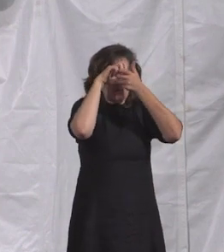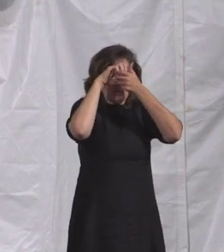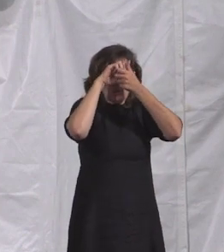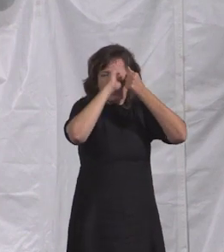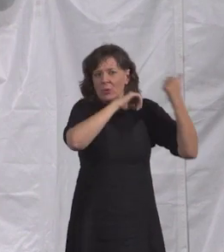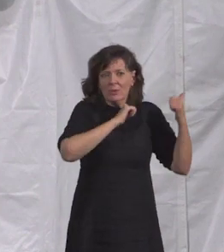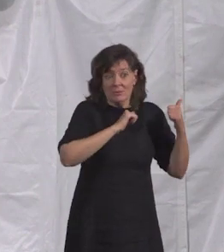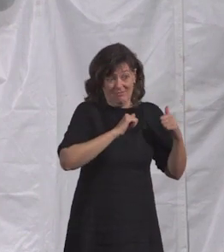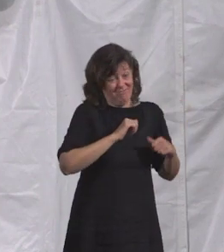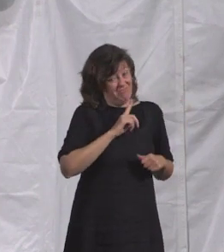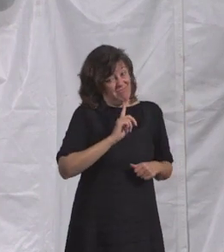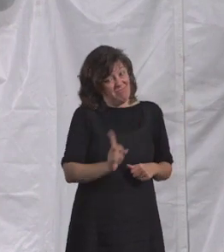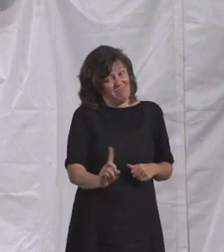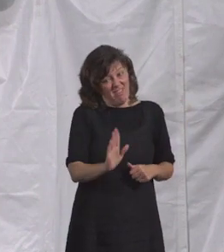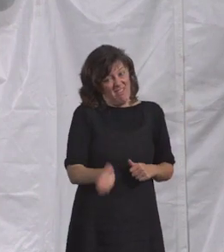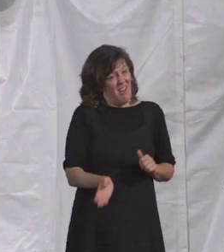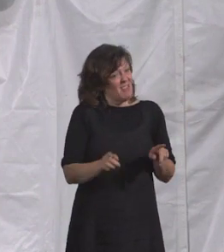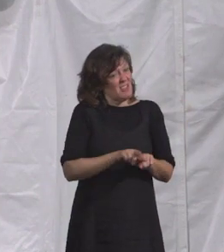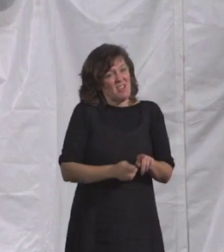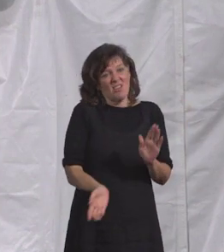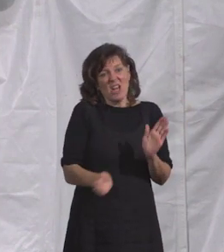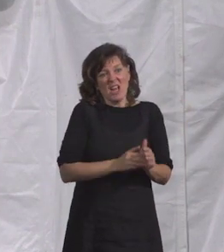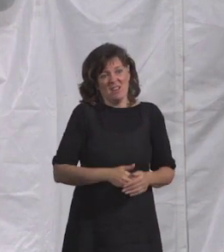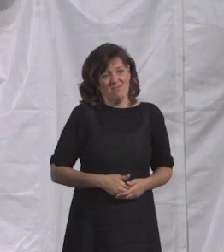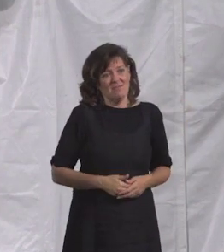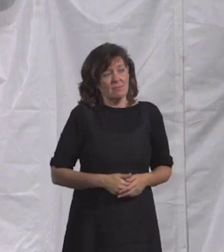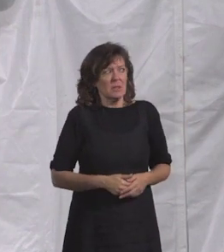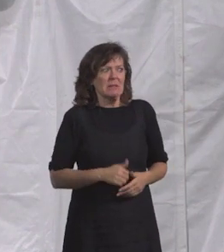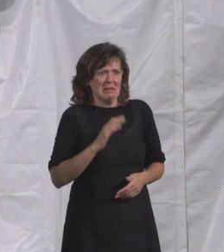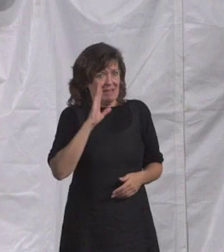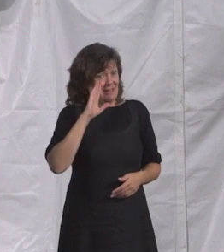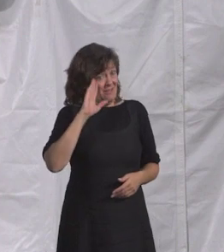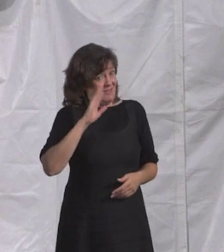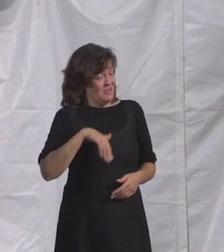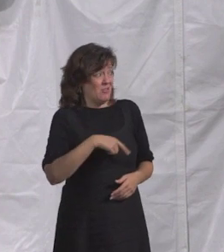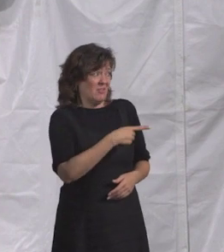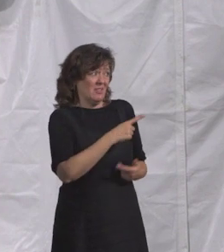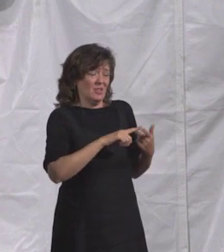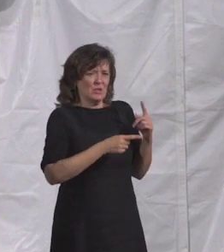poor Dan's life, but I know for a fact that he was never the same afterwards.